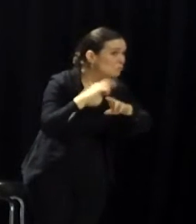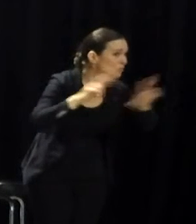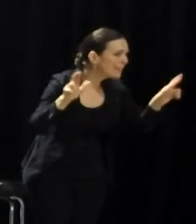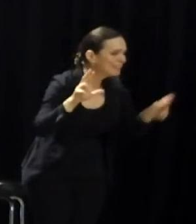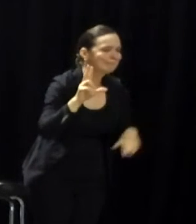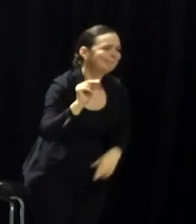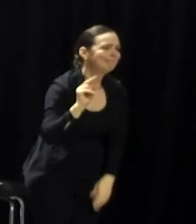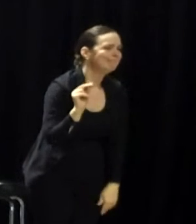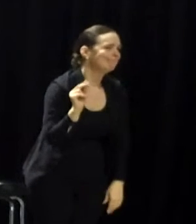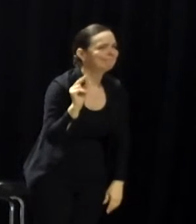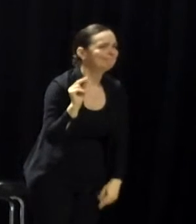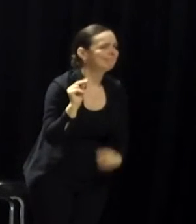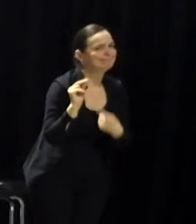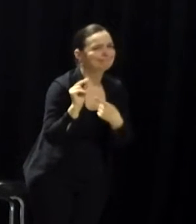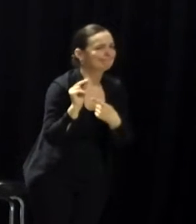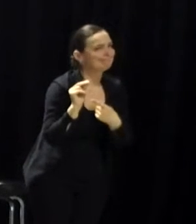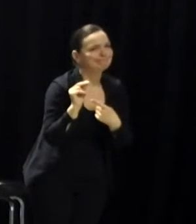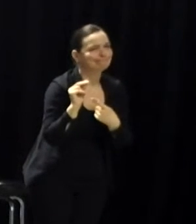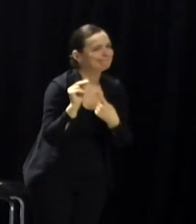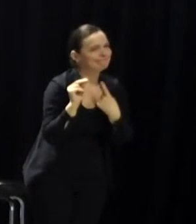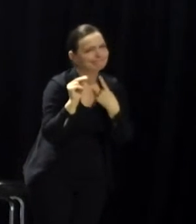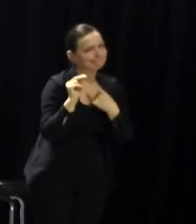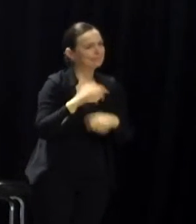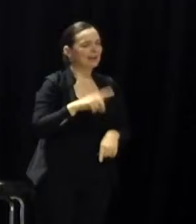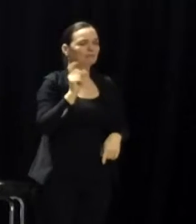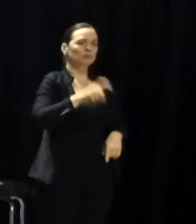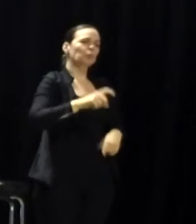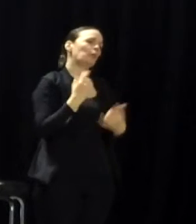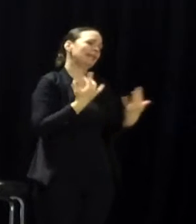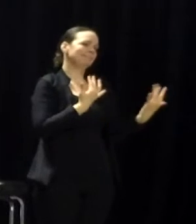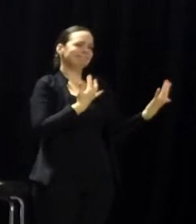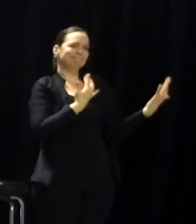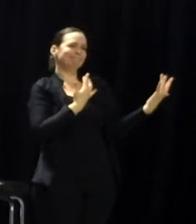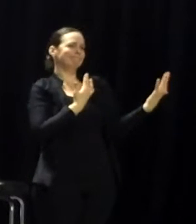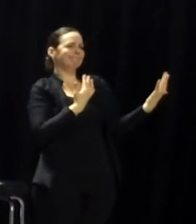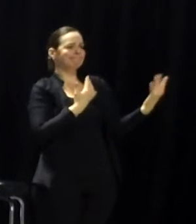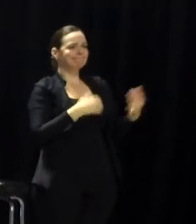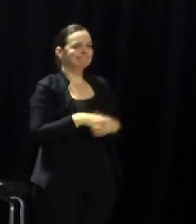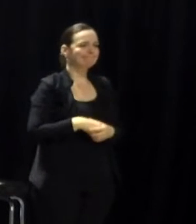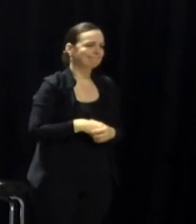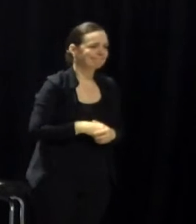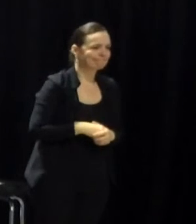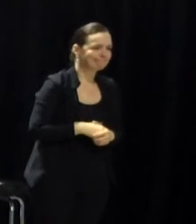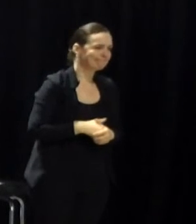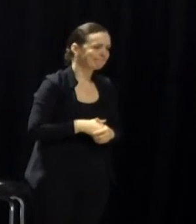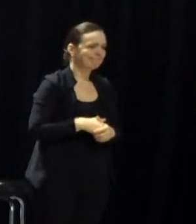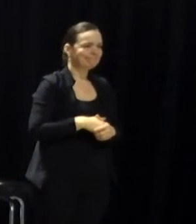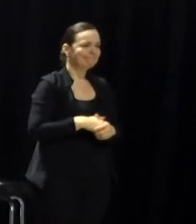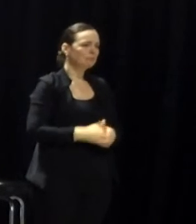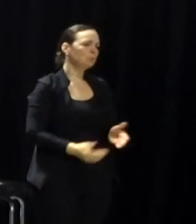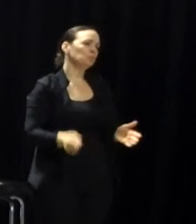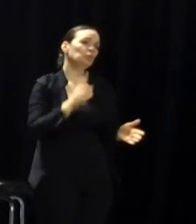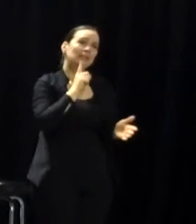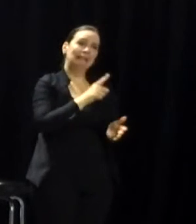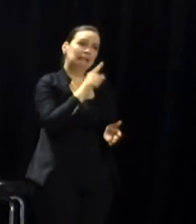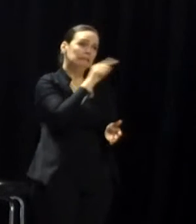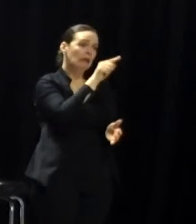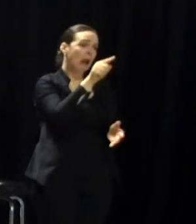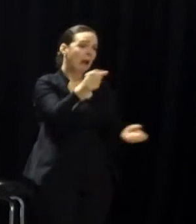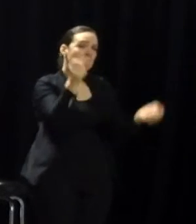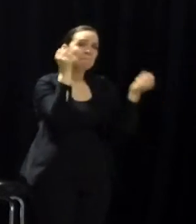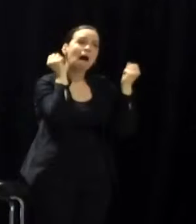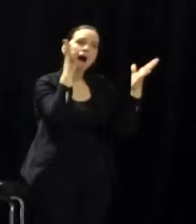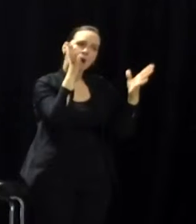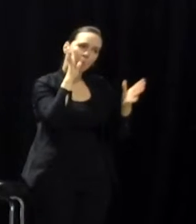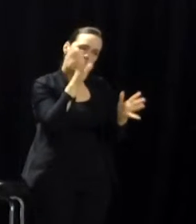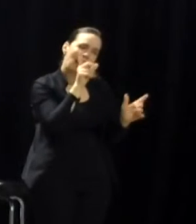numbers. And then not everybody's going to want a vaccine. It's our job to educate and let people know it's safe. But again,